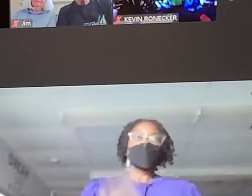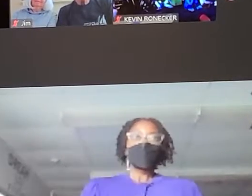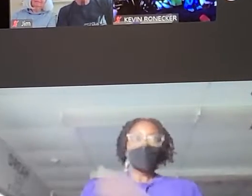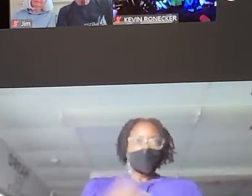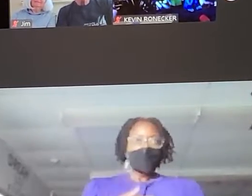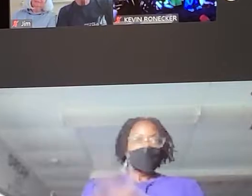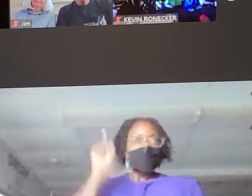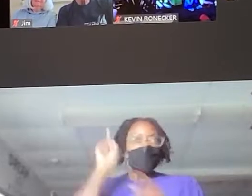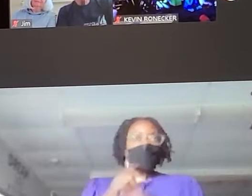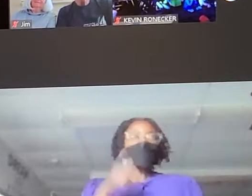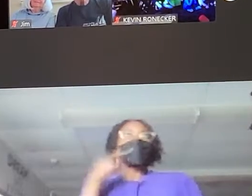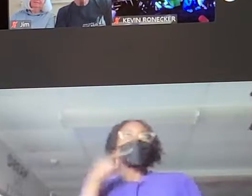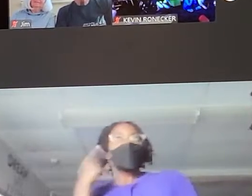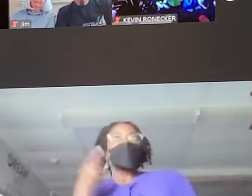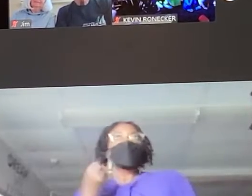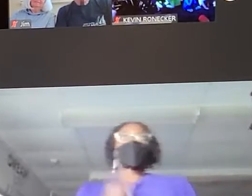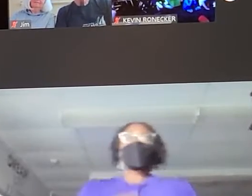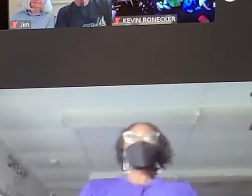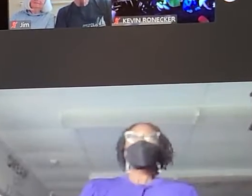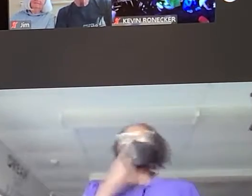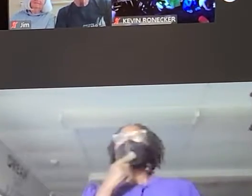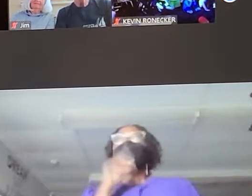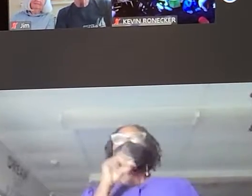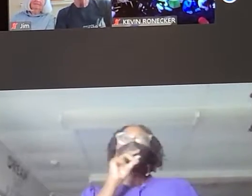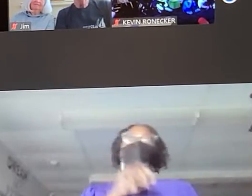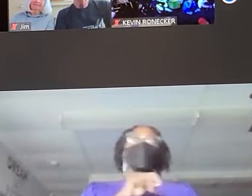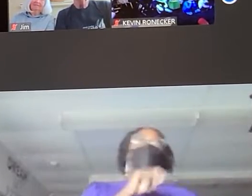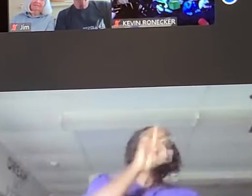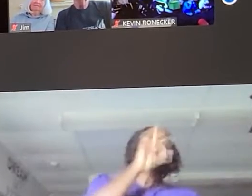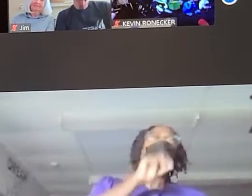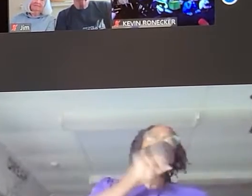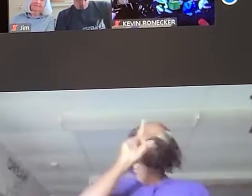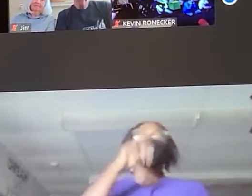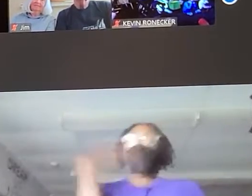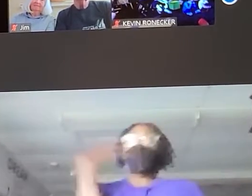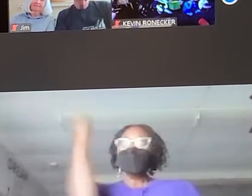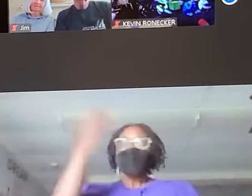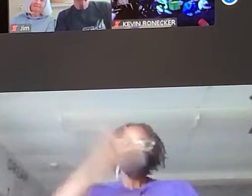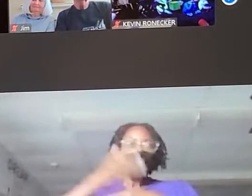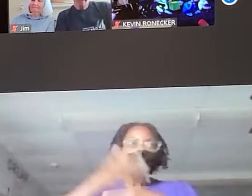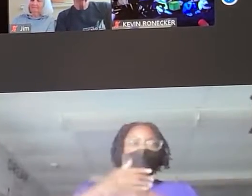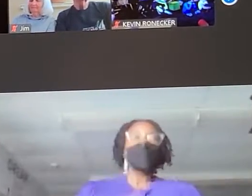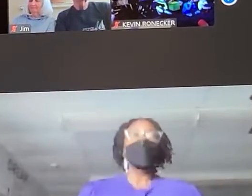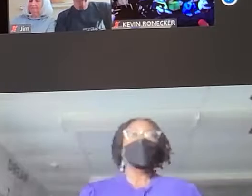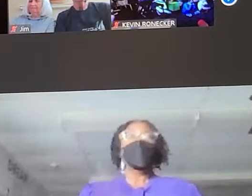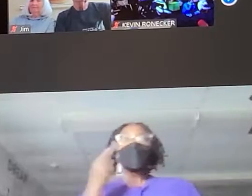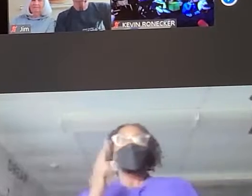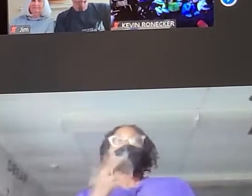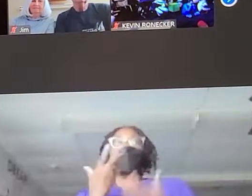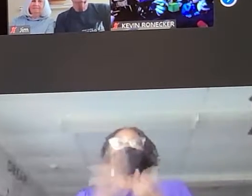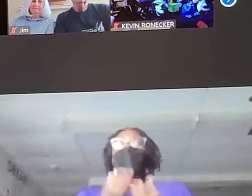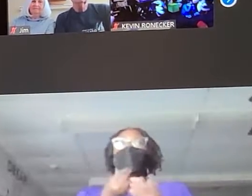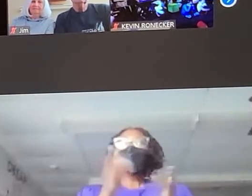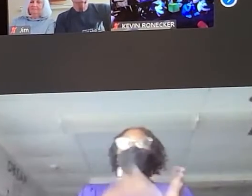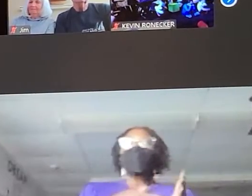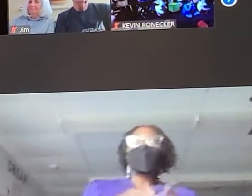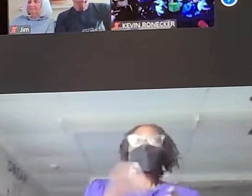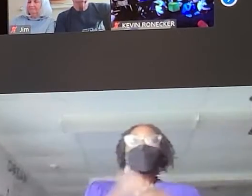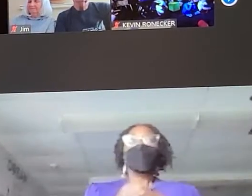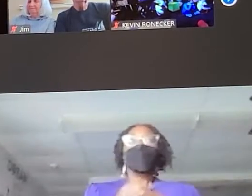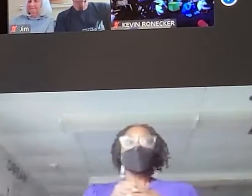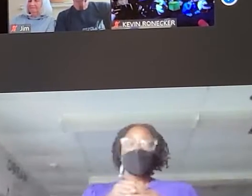baby brother's giggle, and the robin's chirps outside my grumpy window, and the soft swan song, and